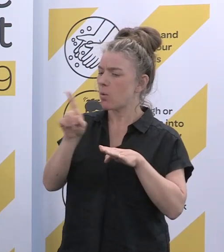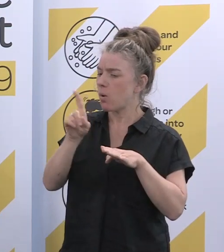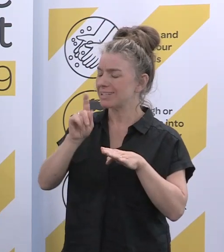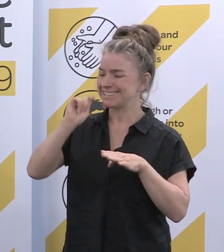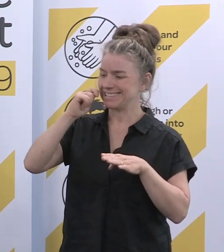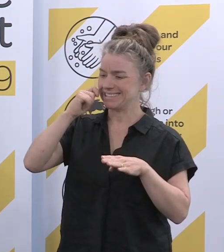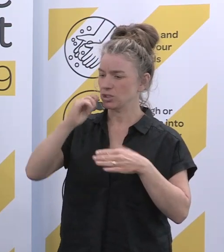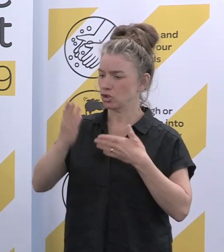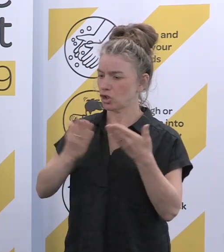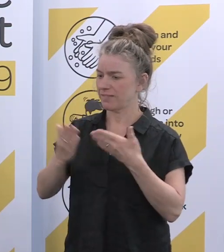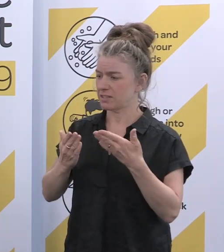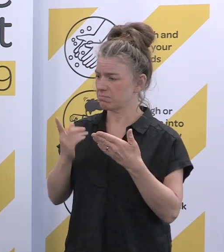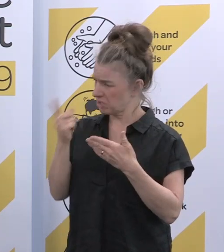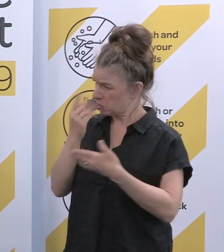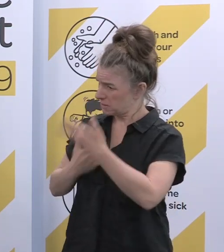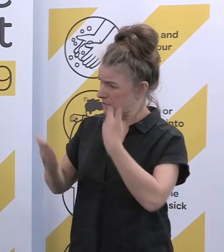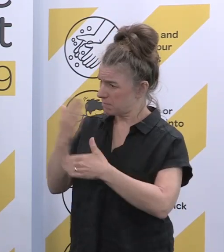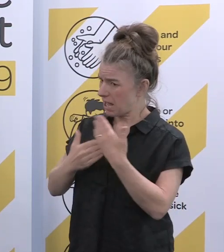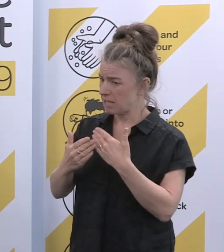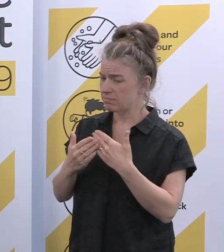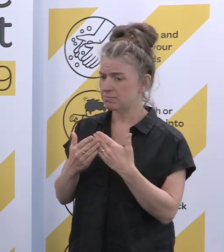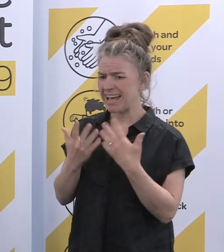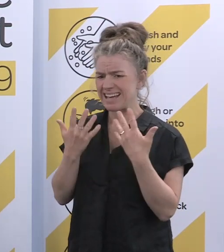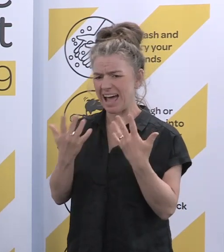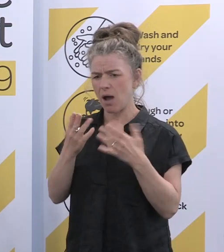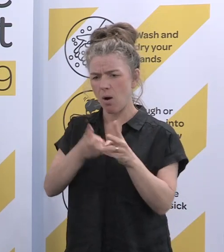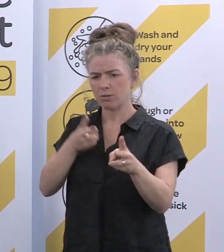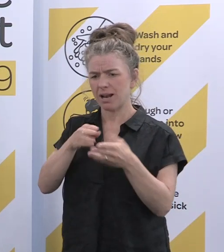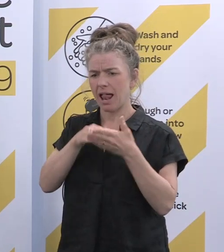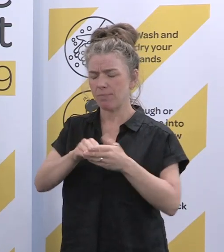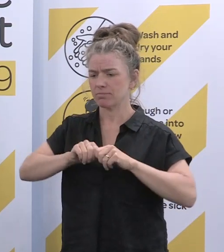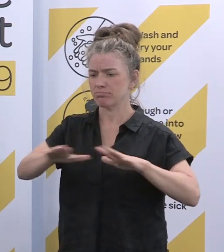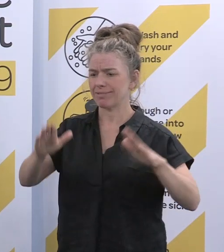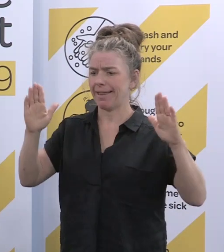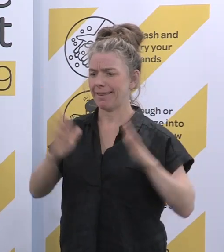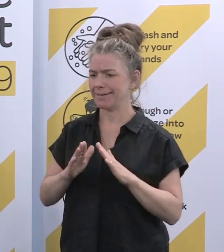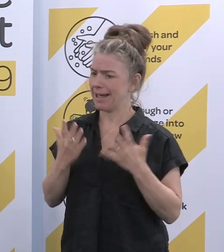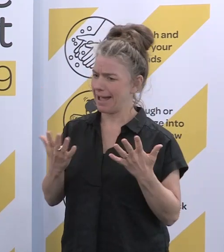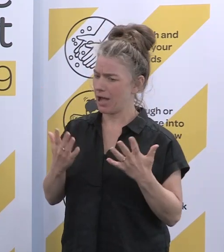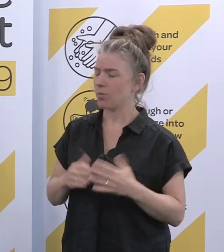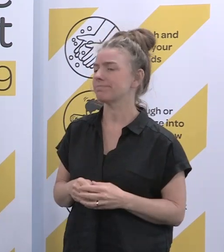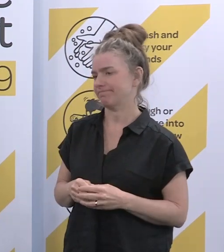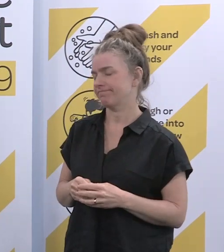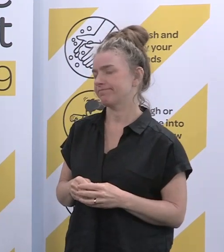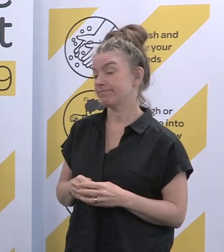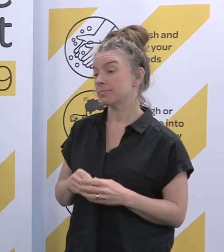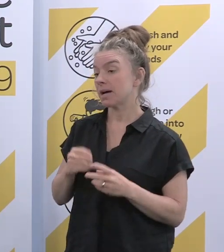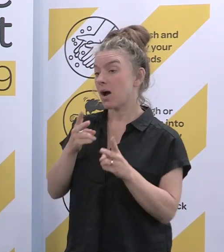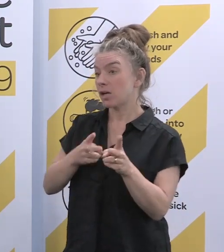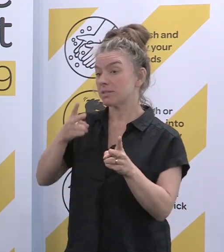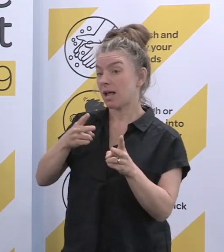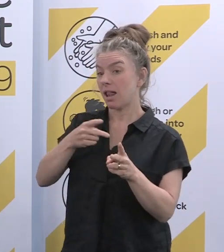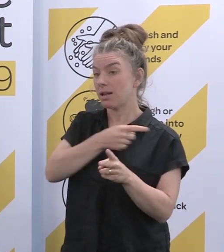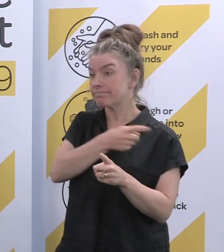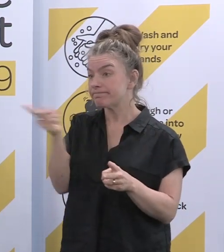being made at a DHB level to reduce the spread within hospitals? So there are two things there. One is all our district health boards have,